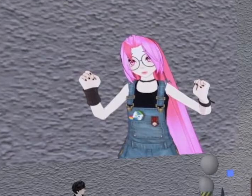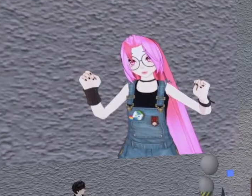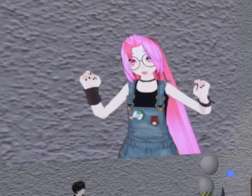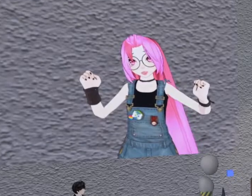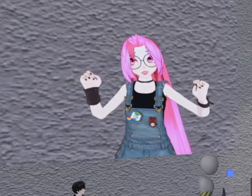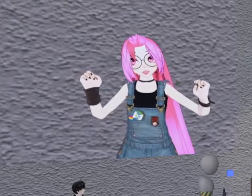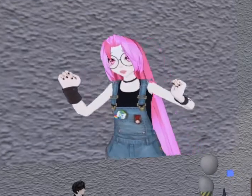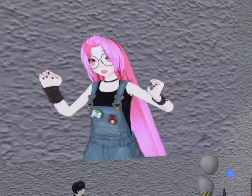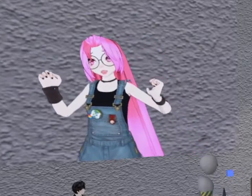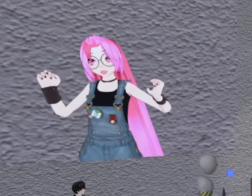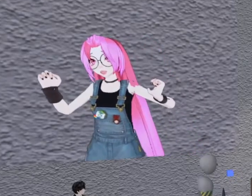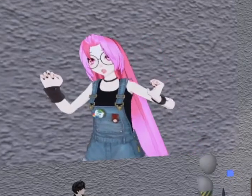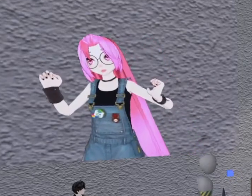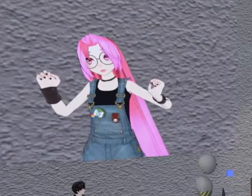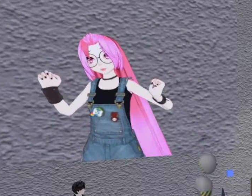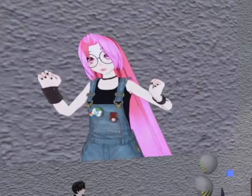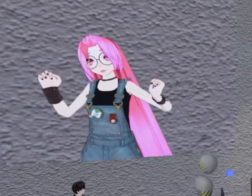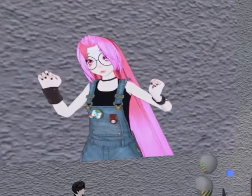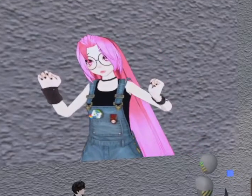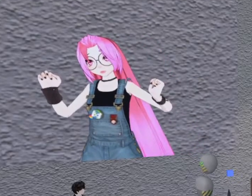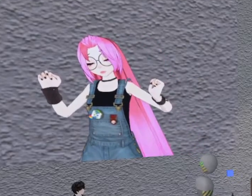I just gotta get the perfect angle.